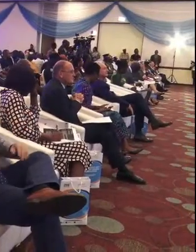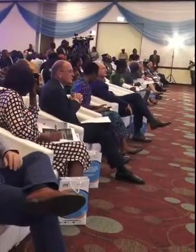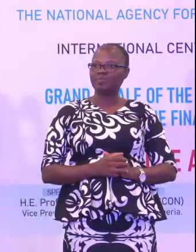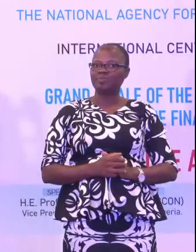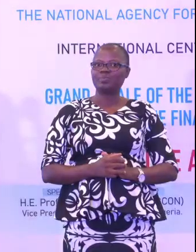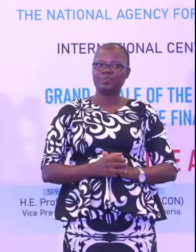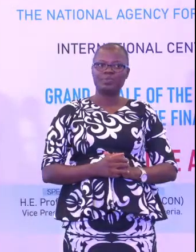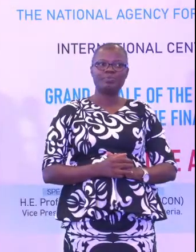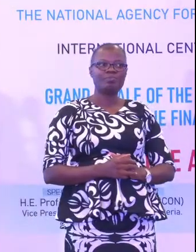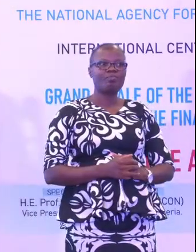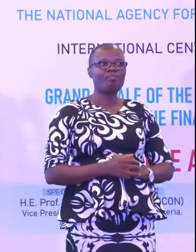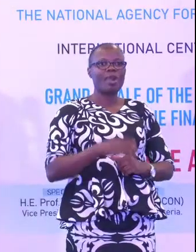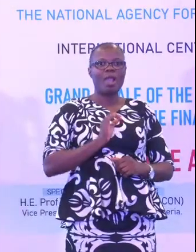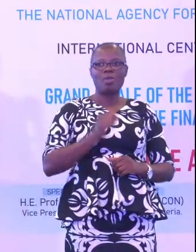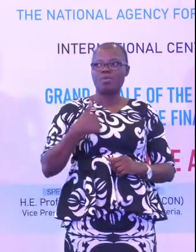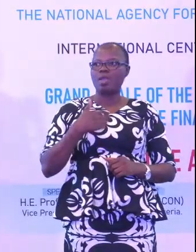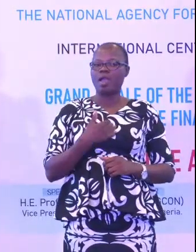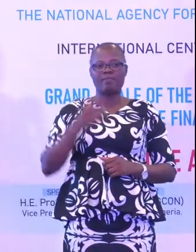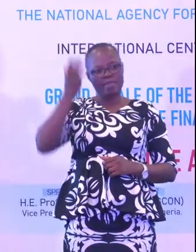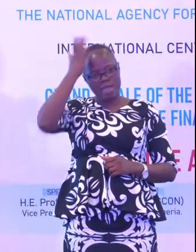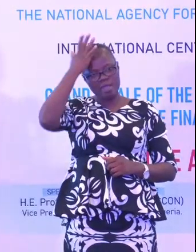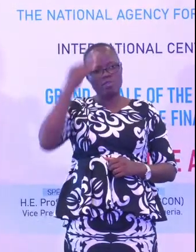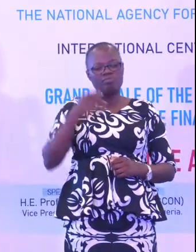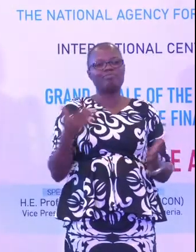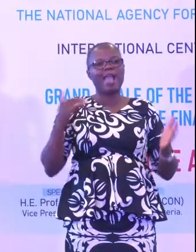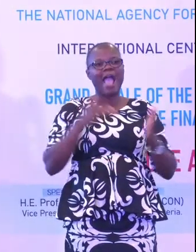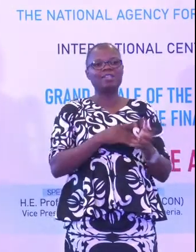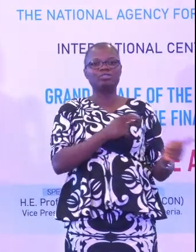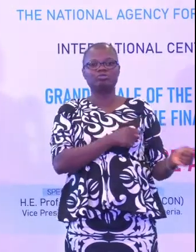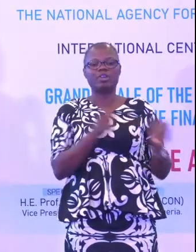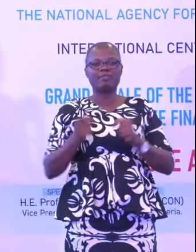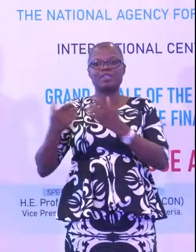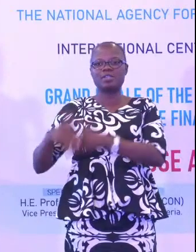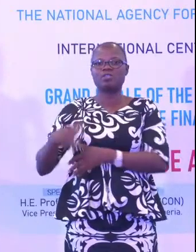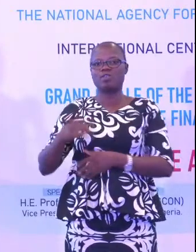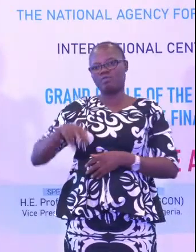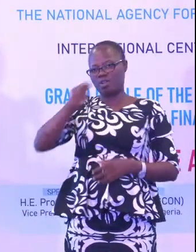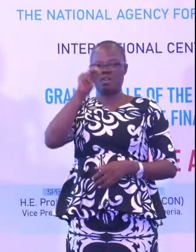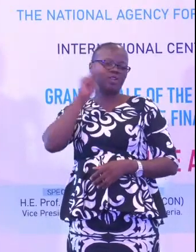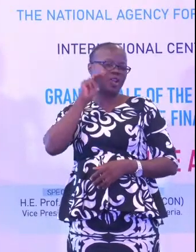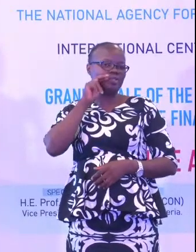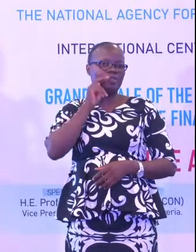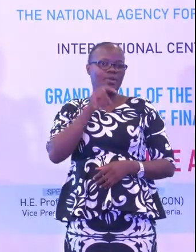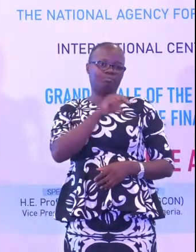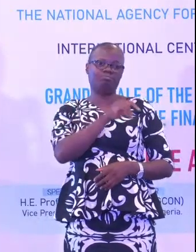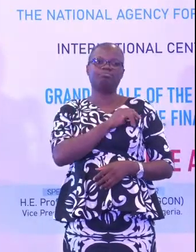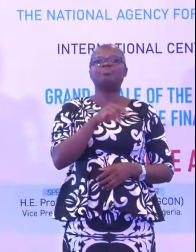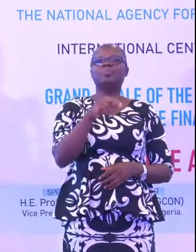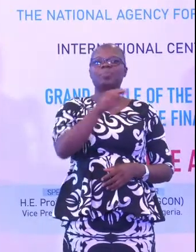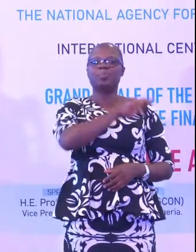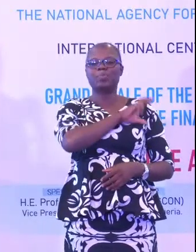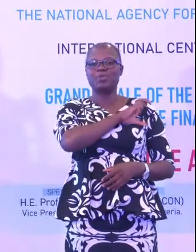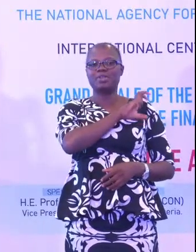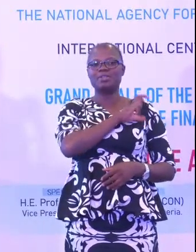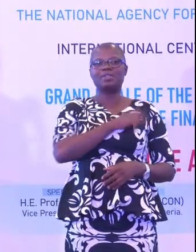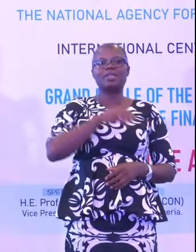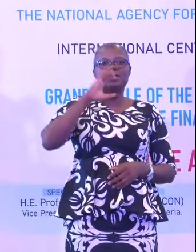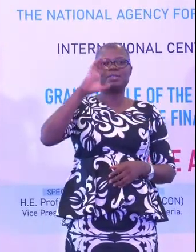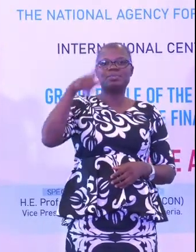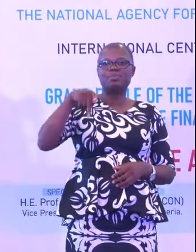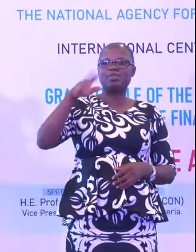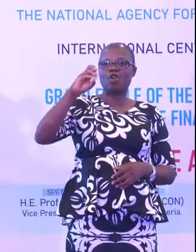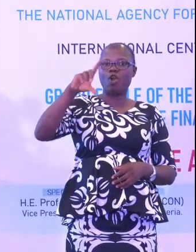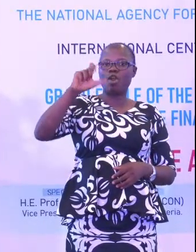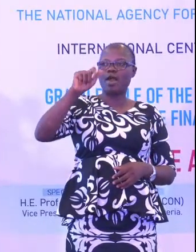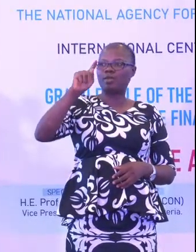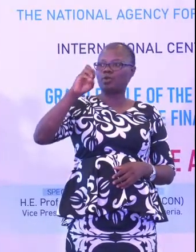We have also the head of anti-human trafficking section of the Nigeria Police Force, Commissioner of Police C.P. Balatola